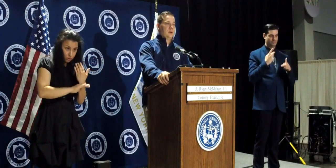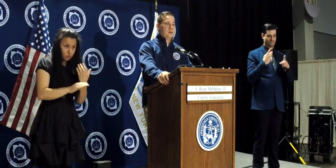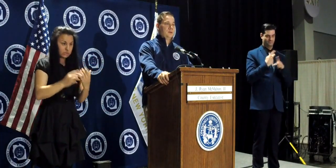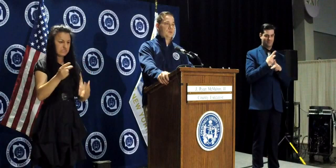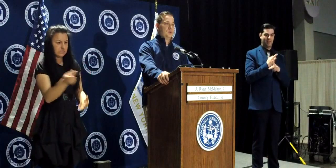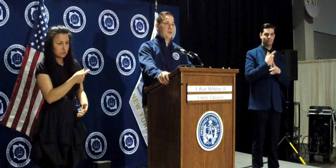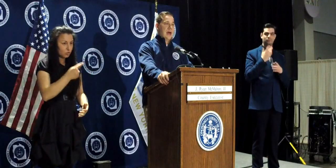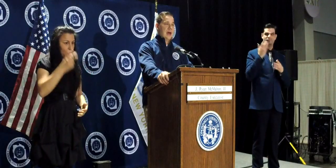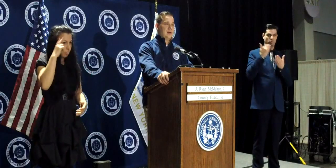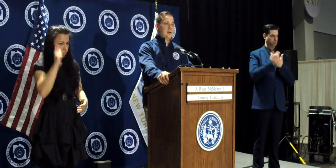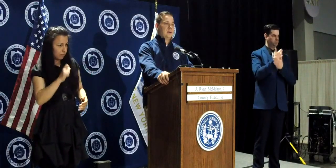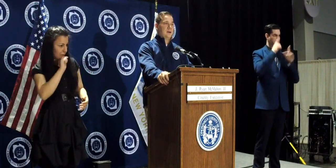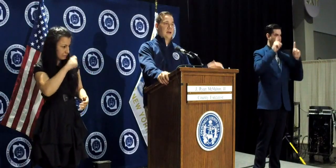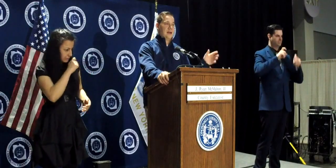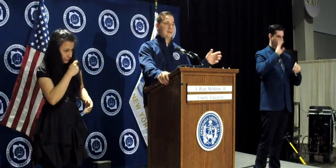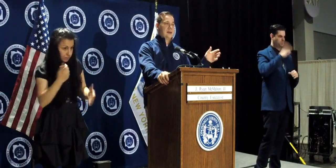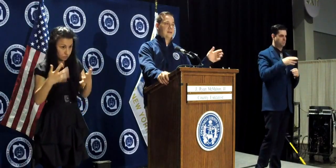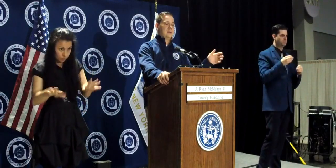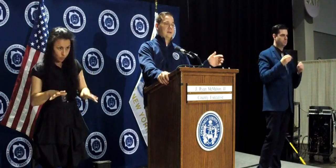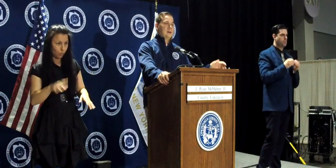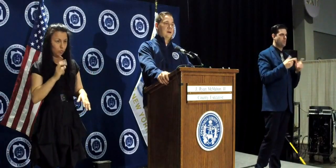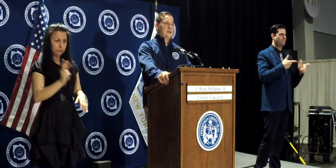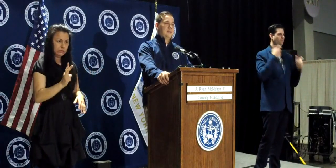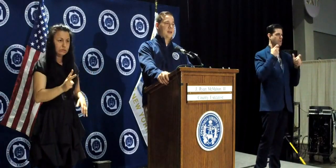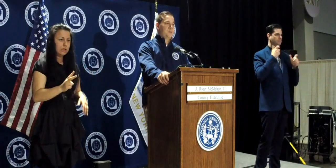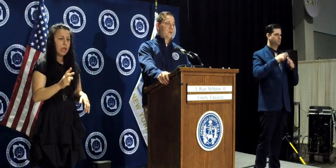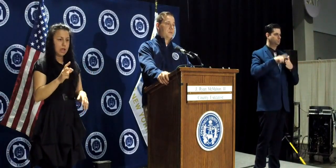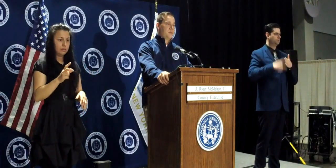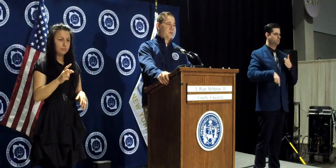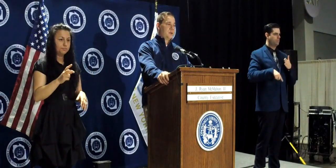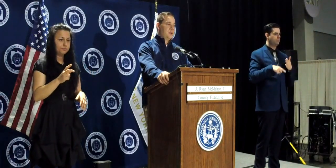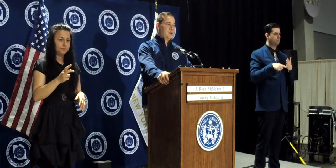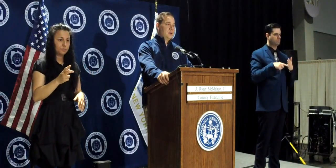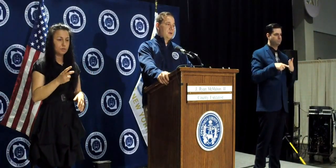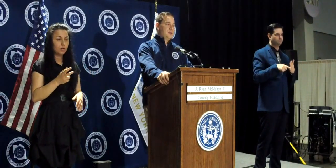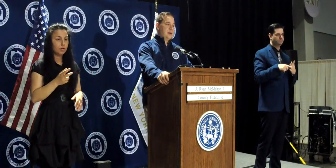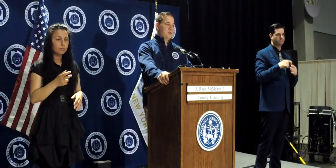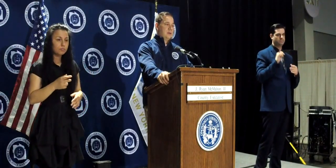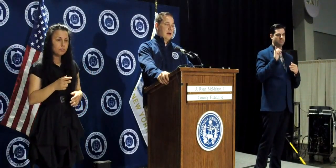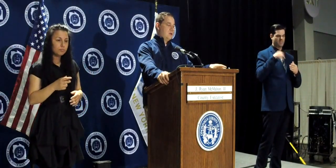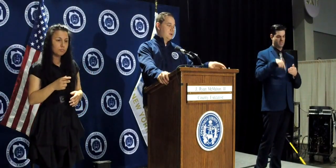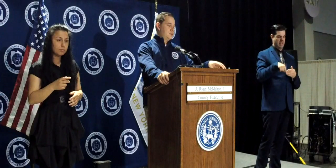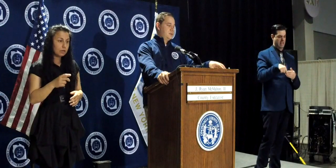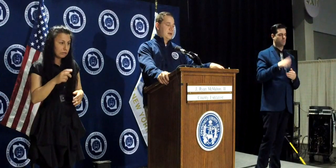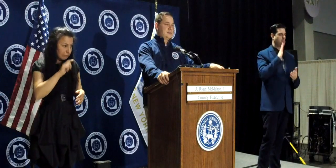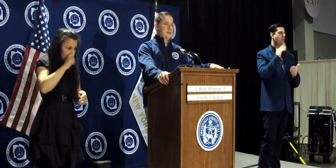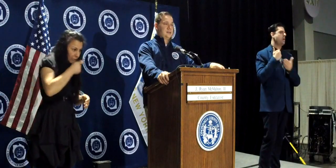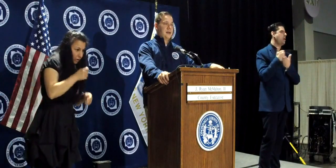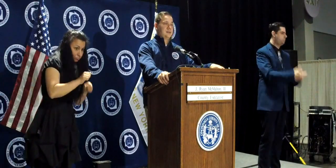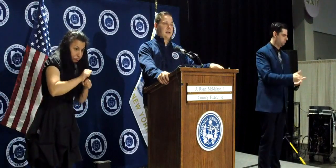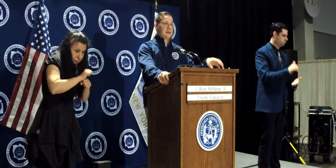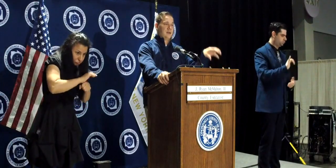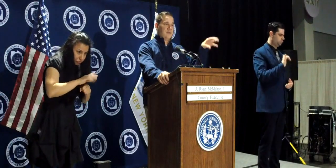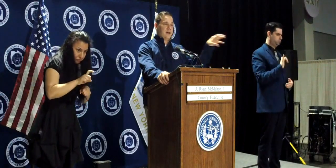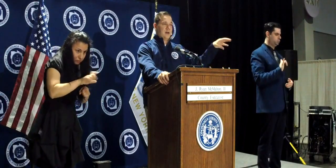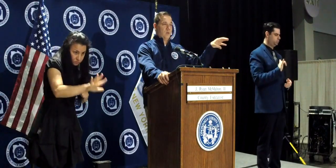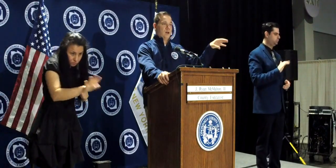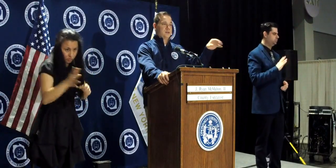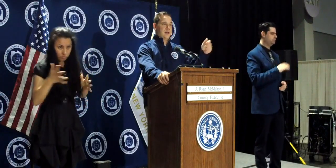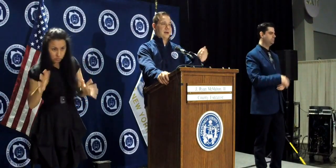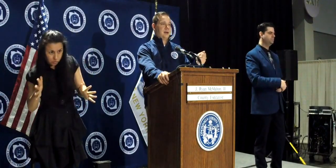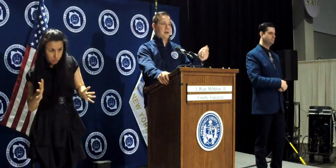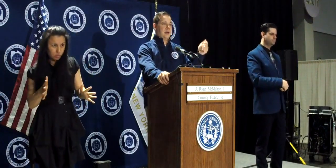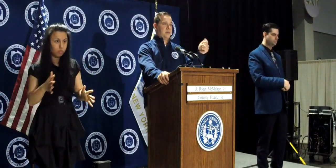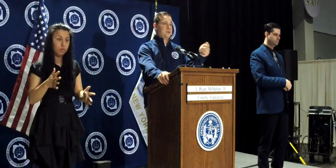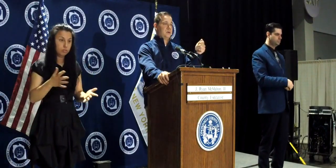to do that and get our hands on that type of capability, because that would allow us to test, identify at